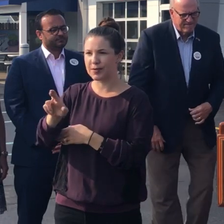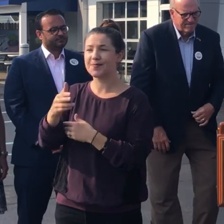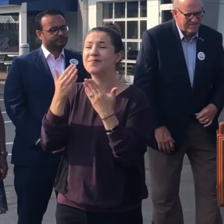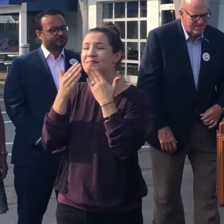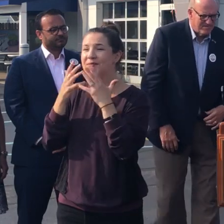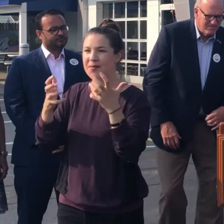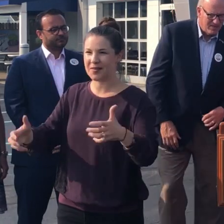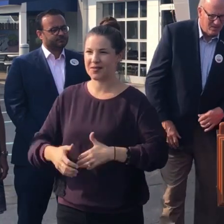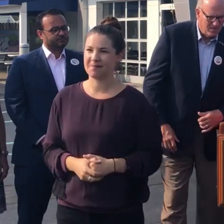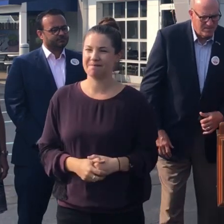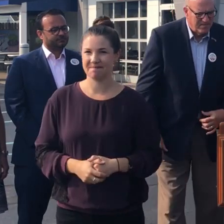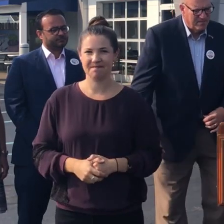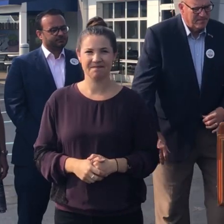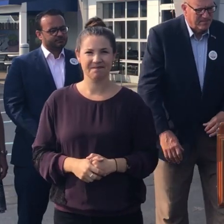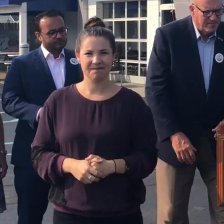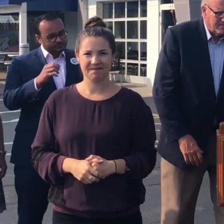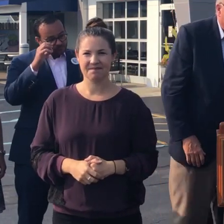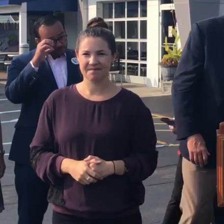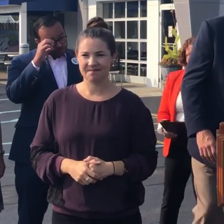much.